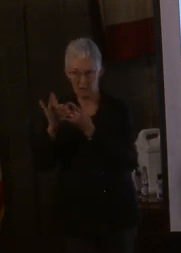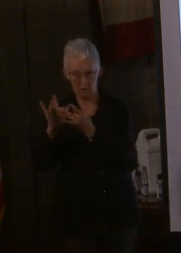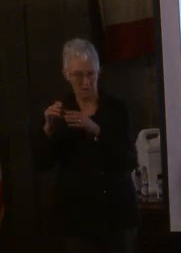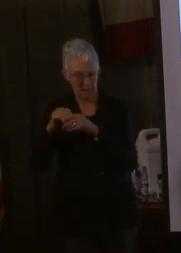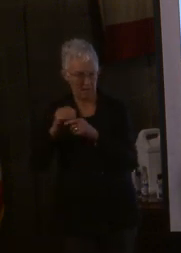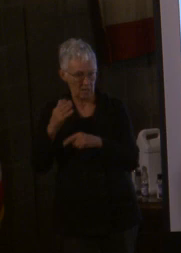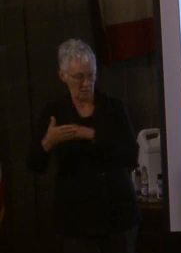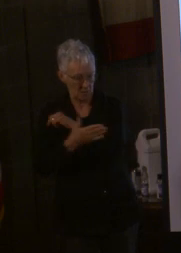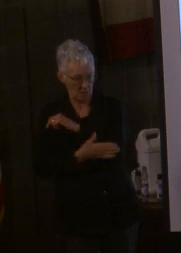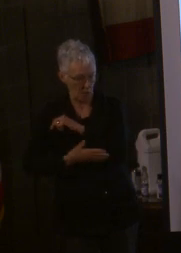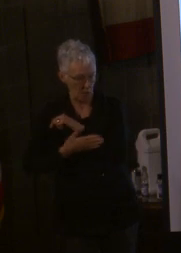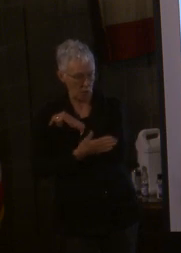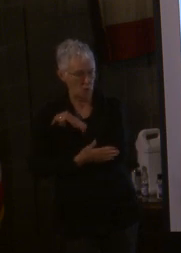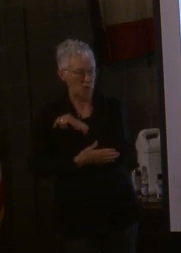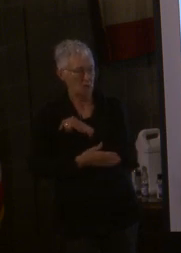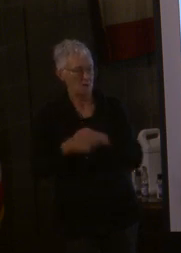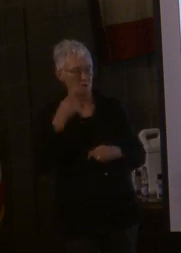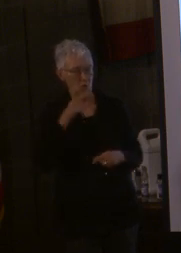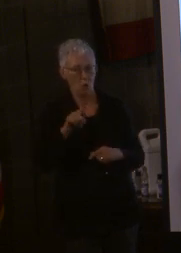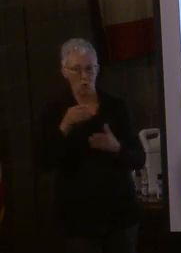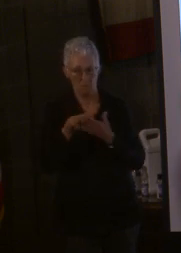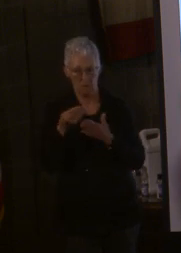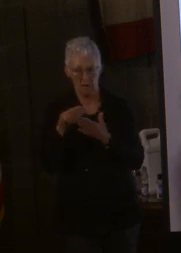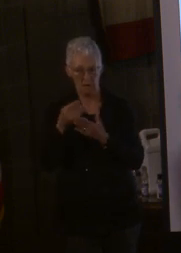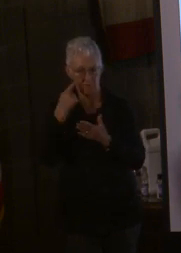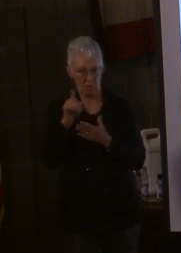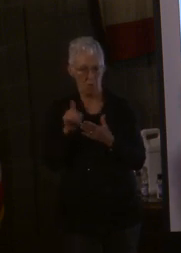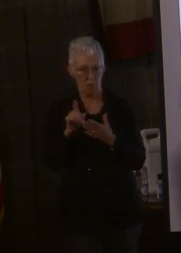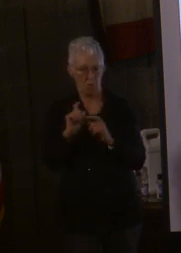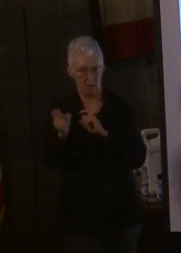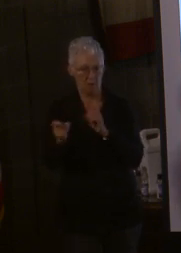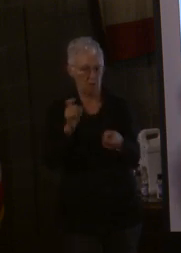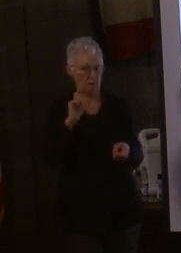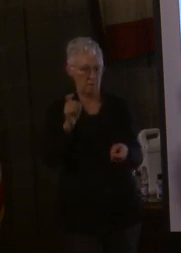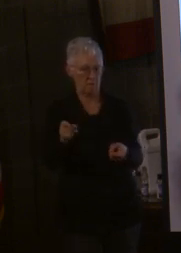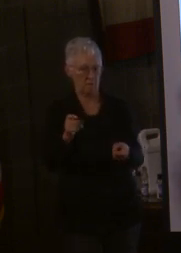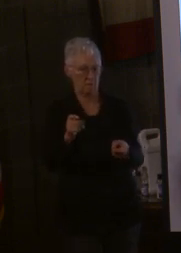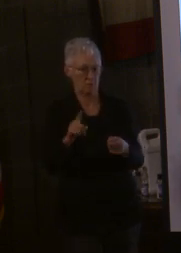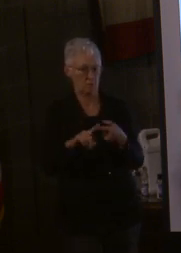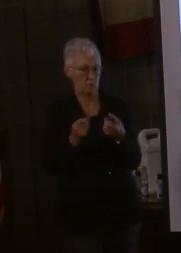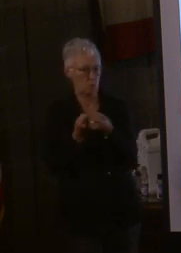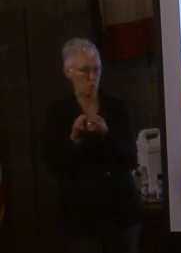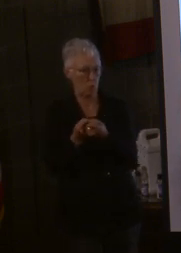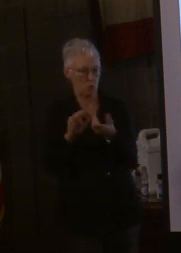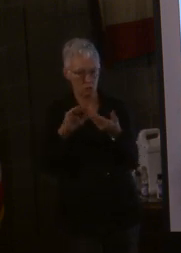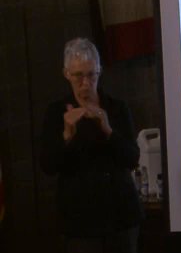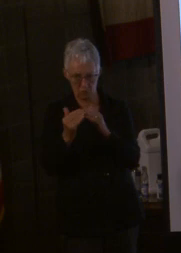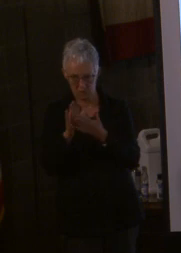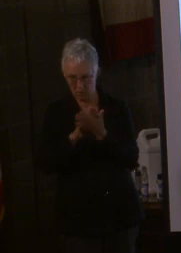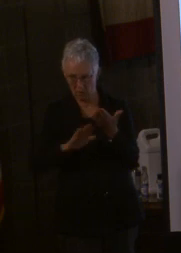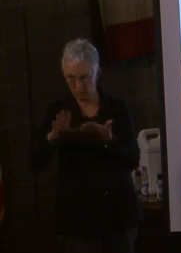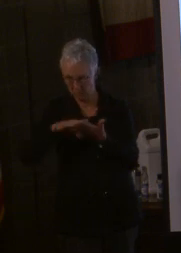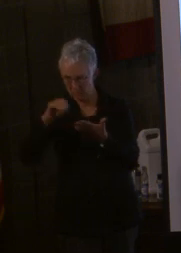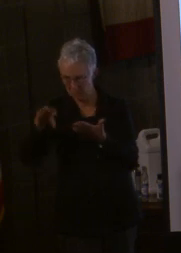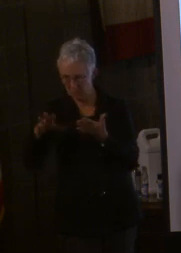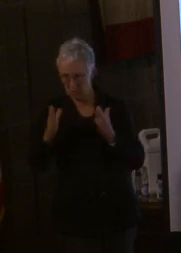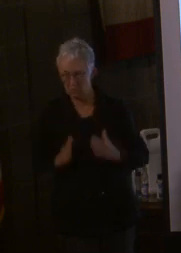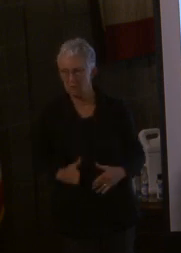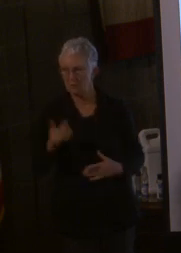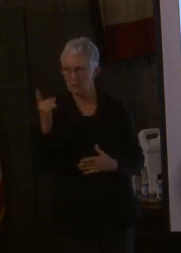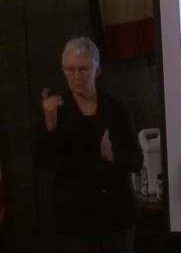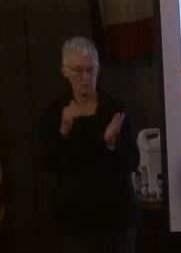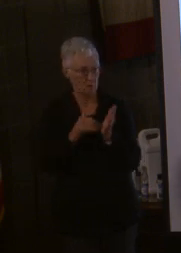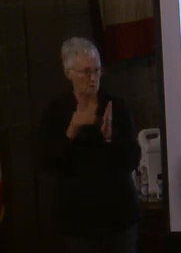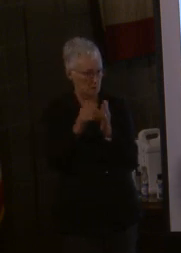people get their skills upgraded through our community college system. We had $1 million there to be